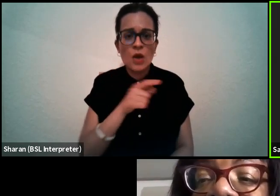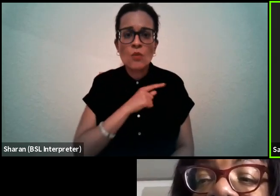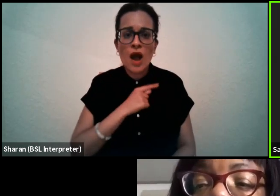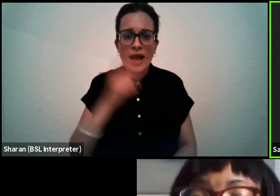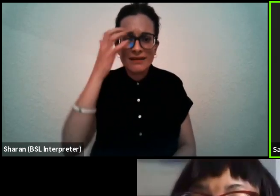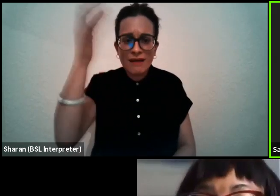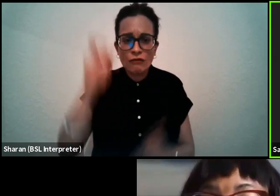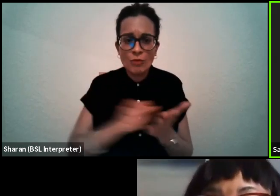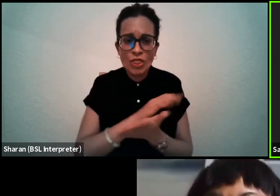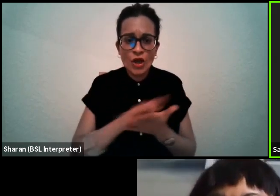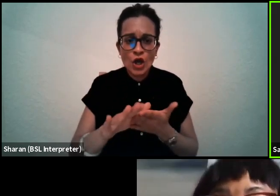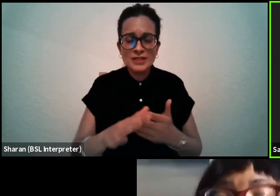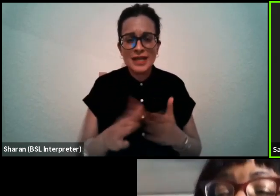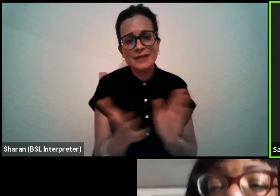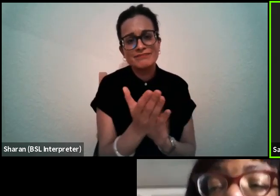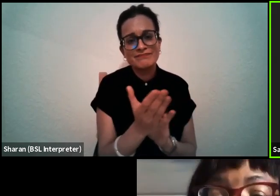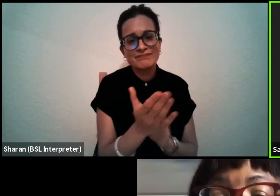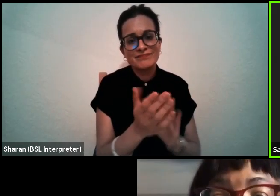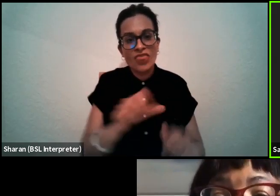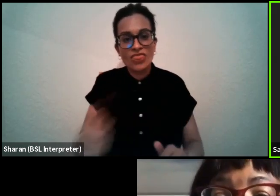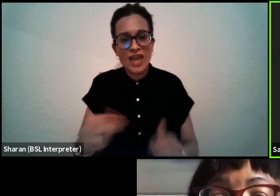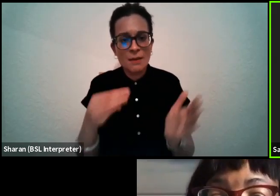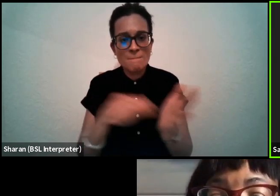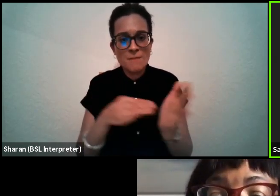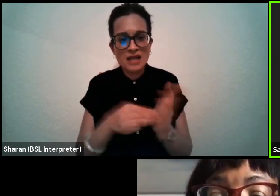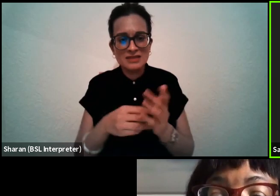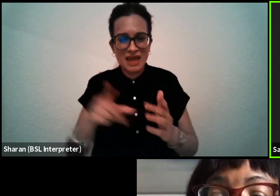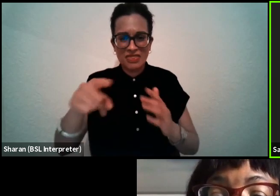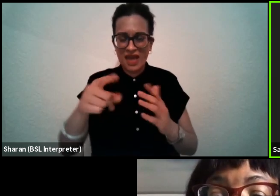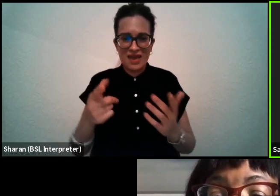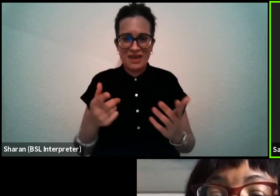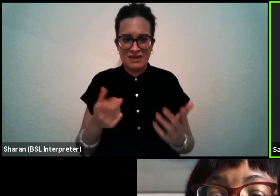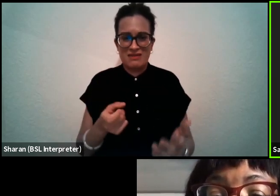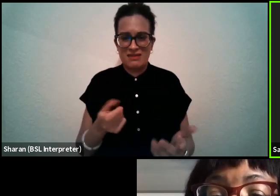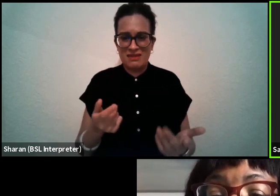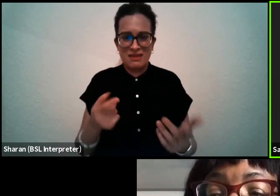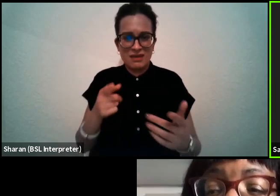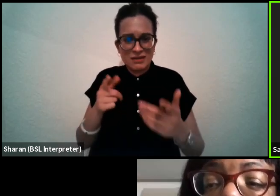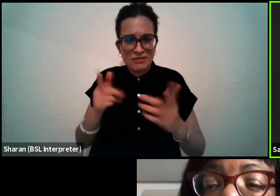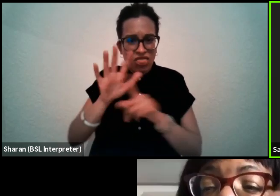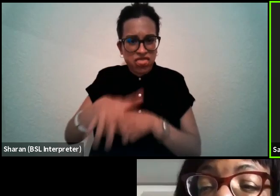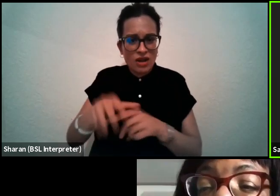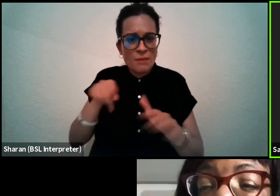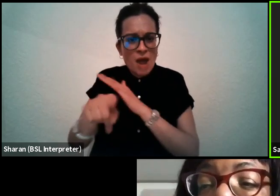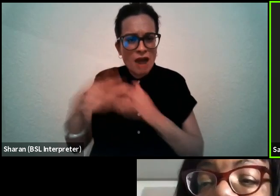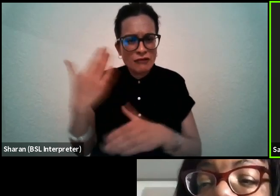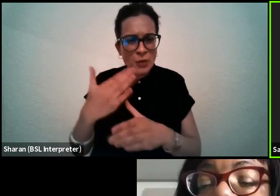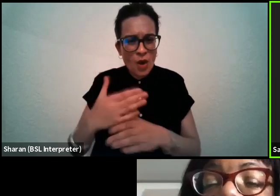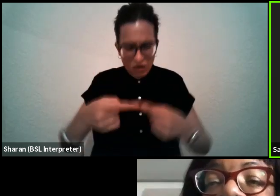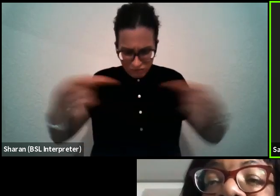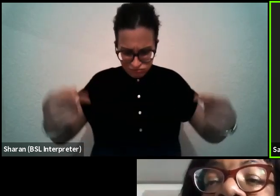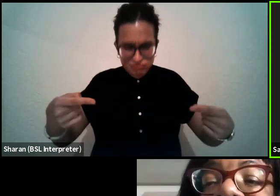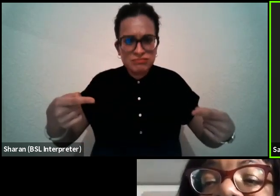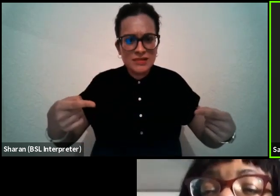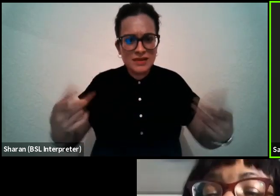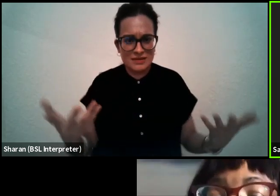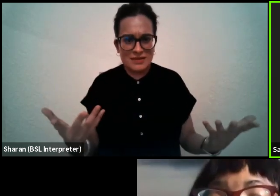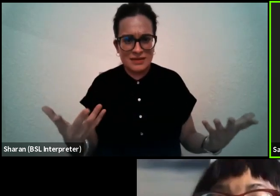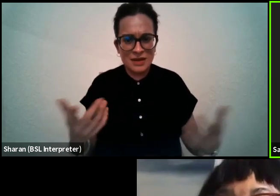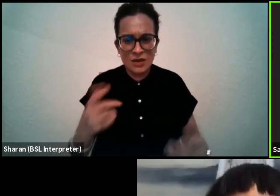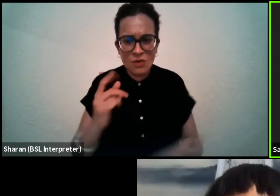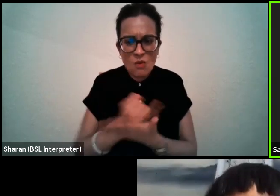then slapping on the Monday to migrant workers. So that's really